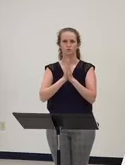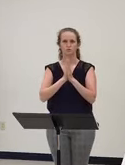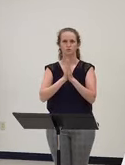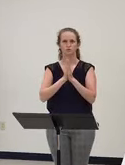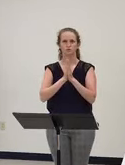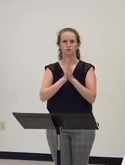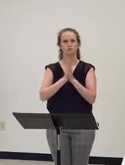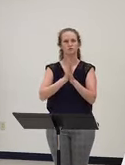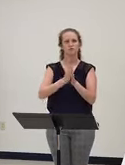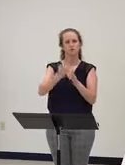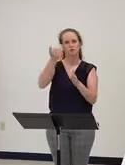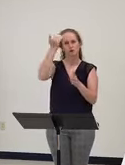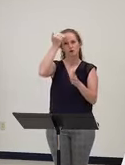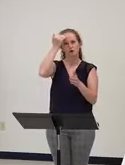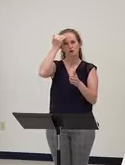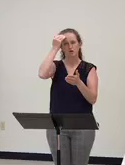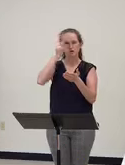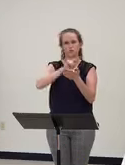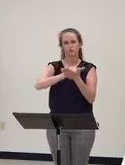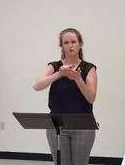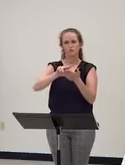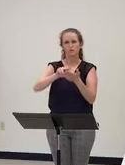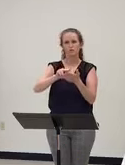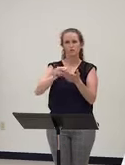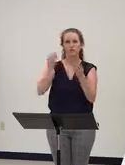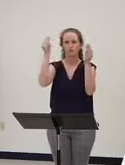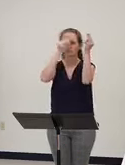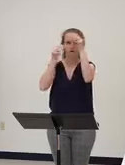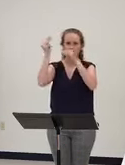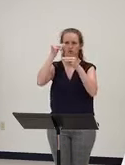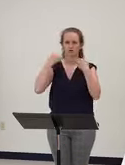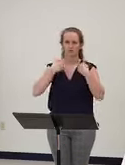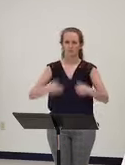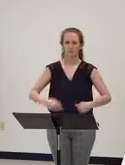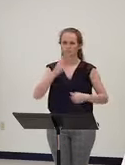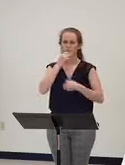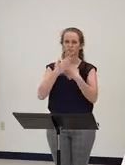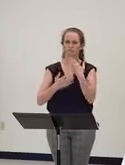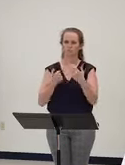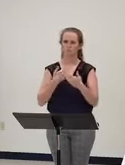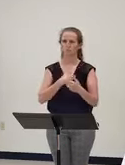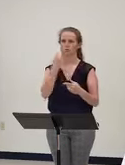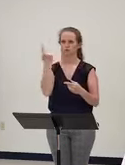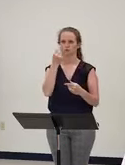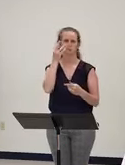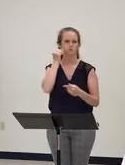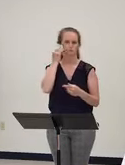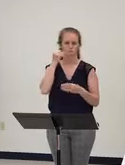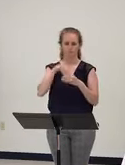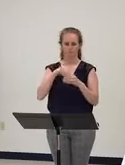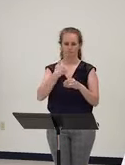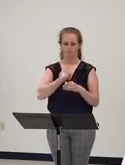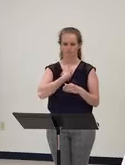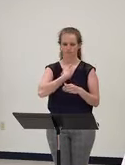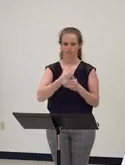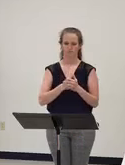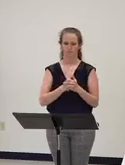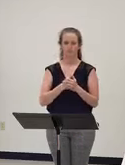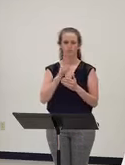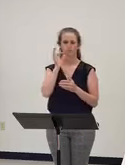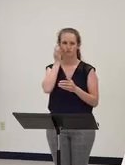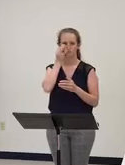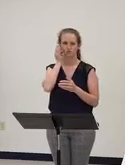the sacred mysteries of your body and blood, that we may always experience in ourselves the